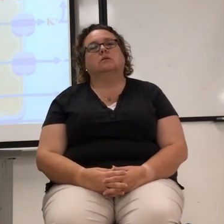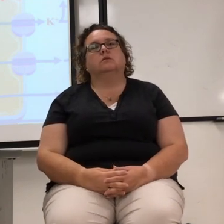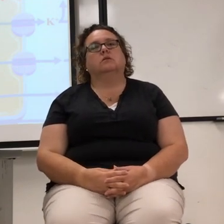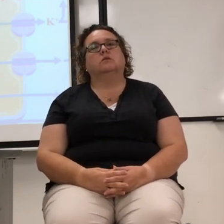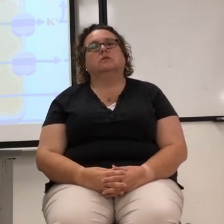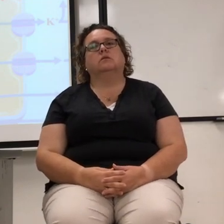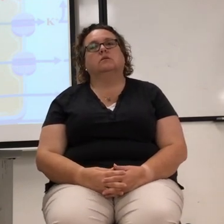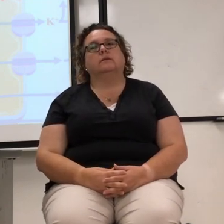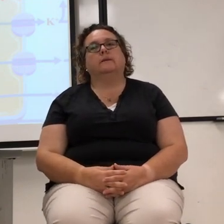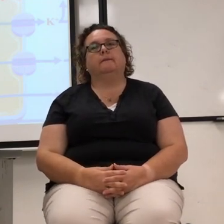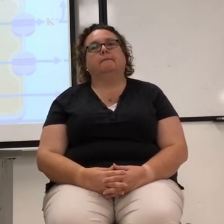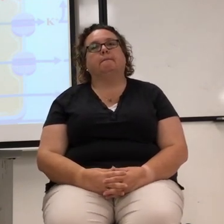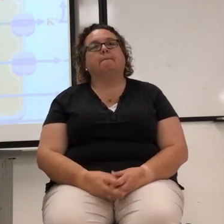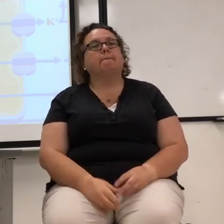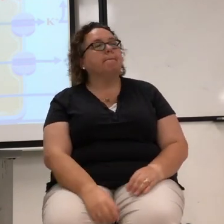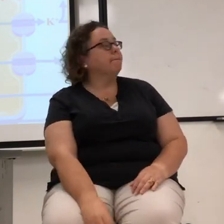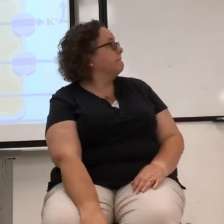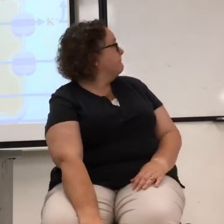co-transporter.